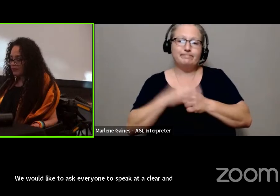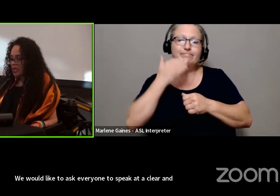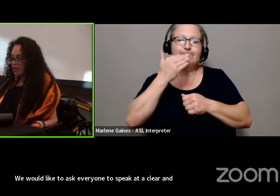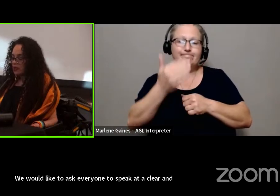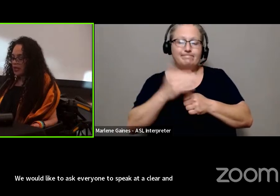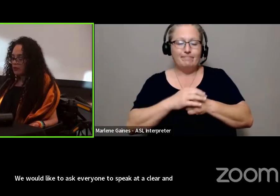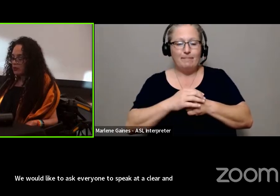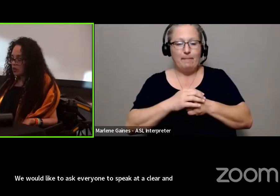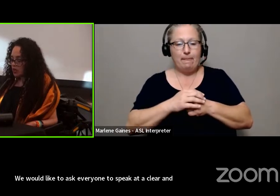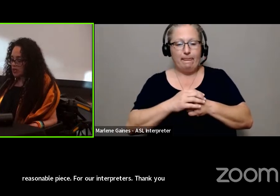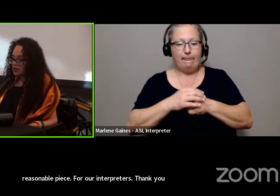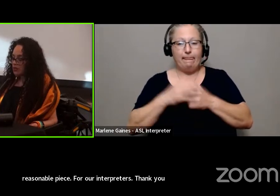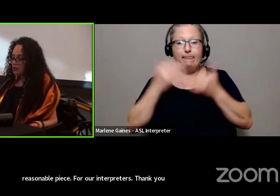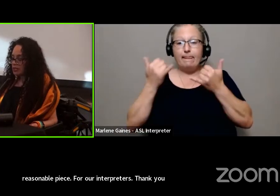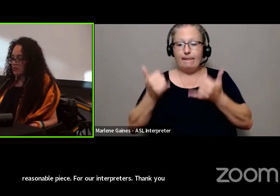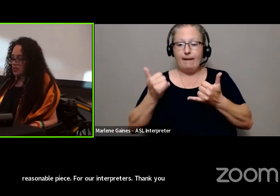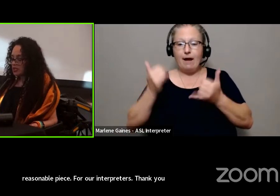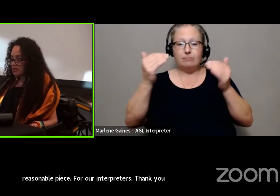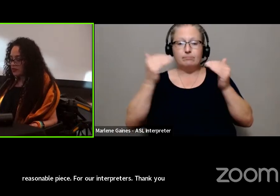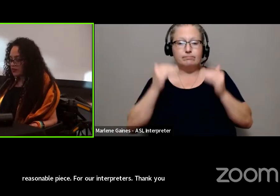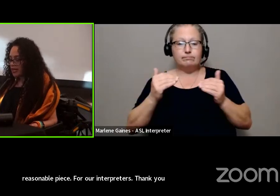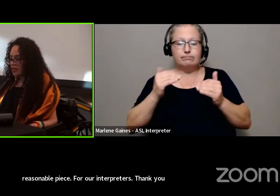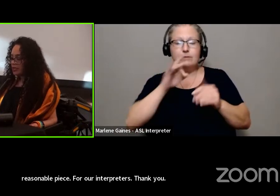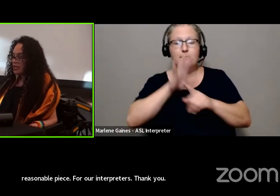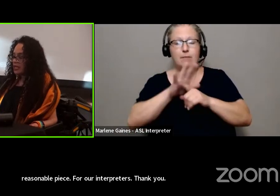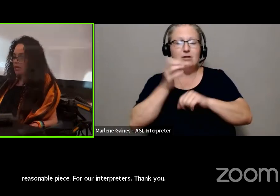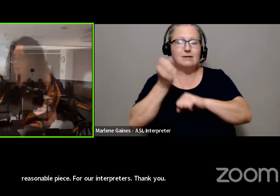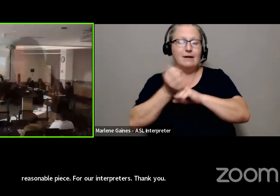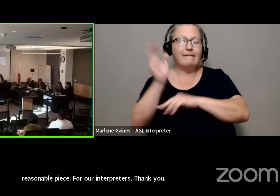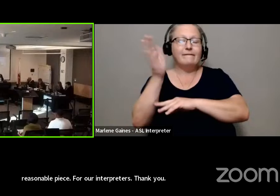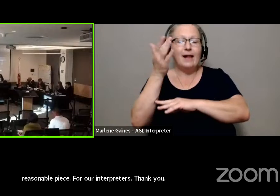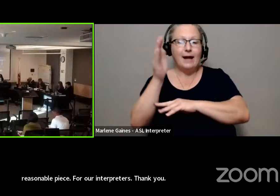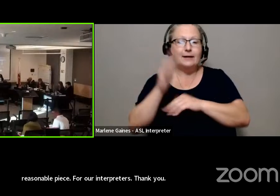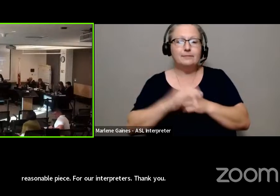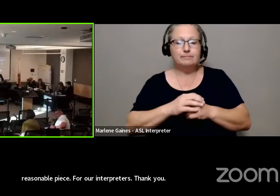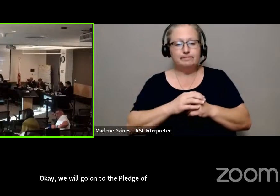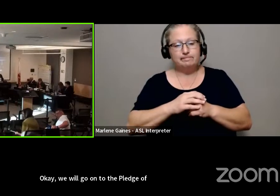you. Okay, we will go on to the Pledge of Allegiance of the flag.